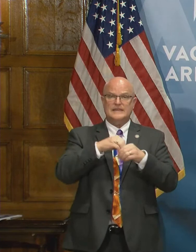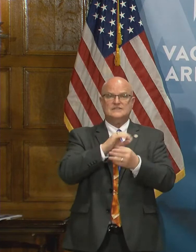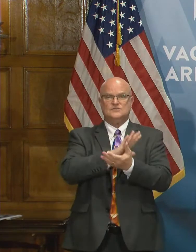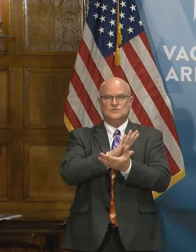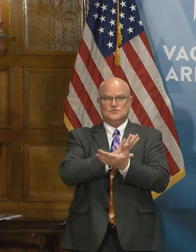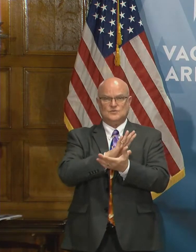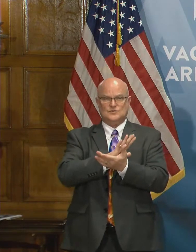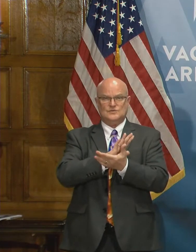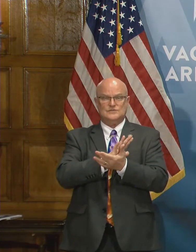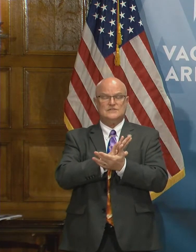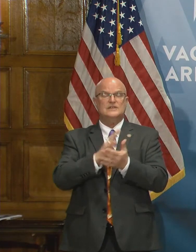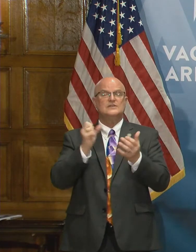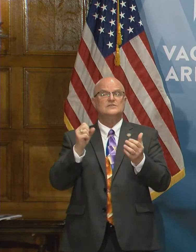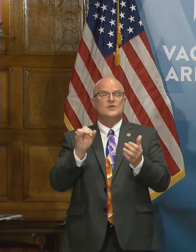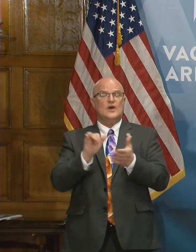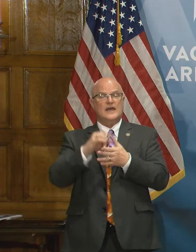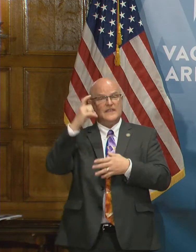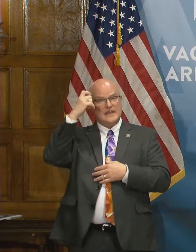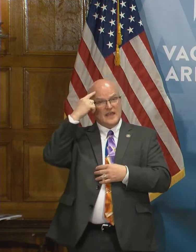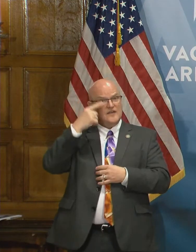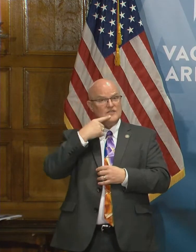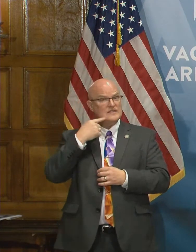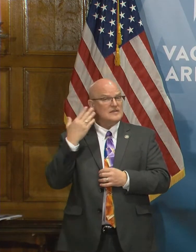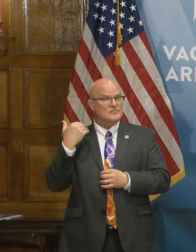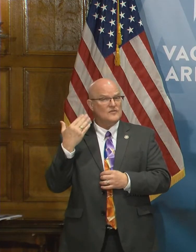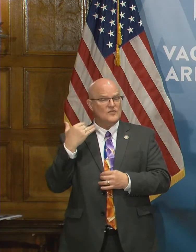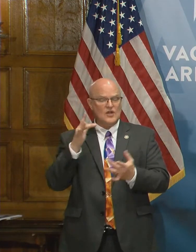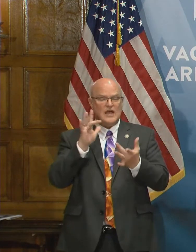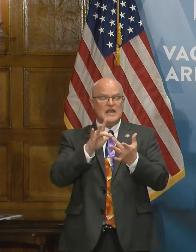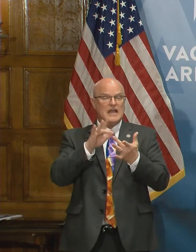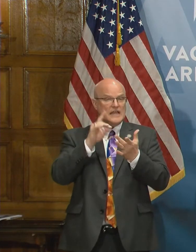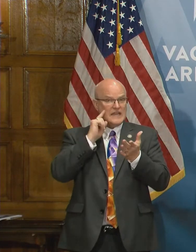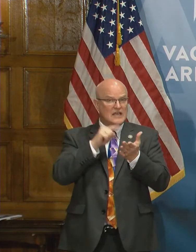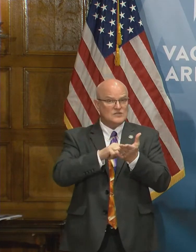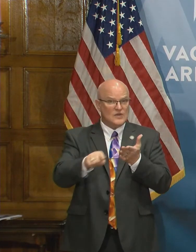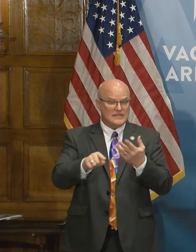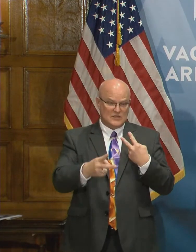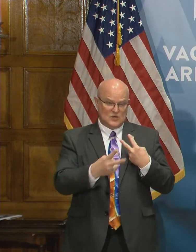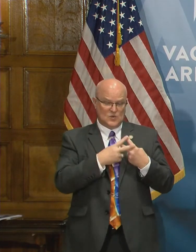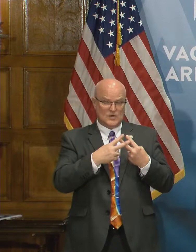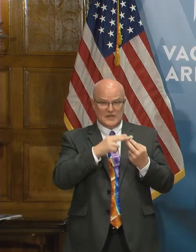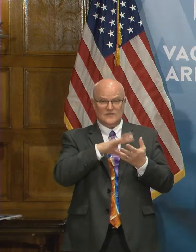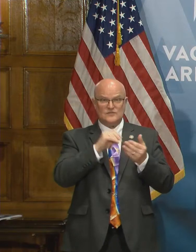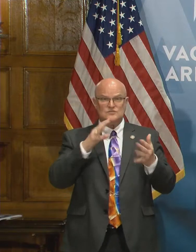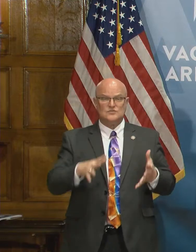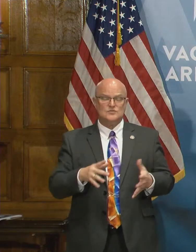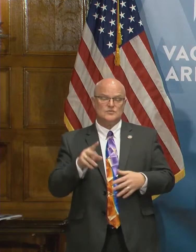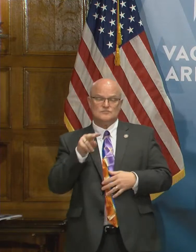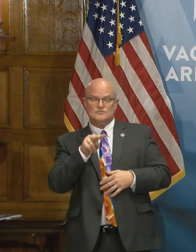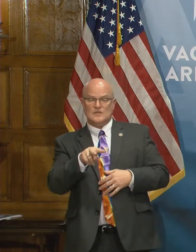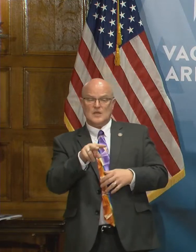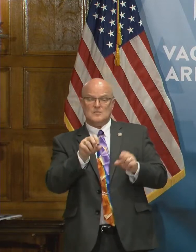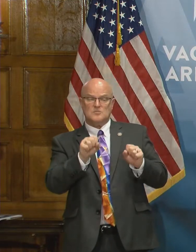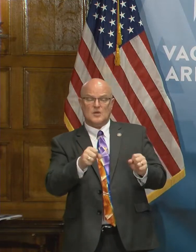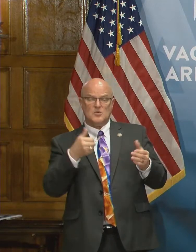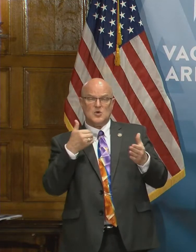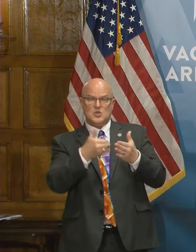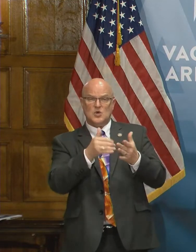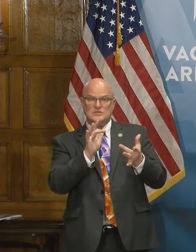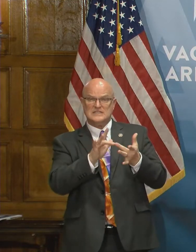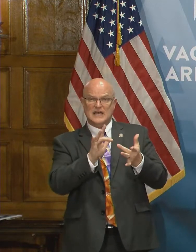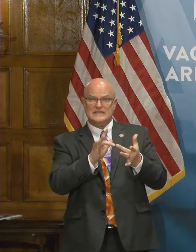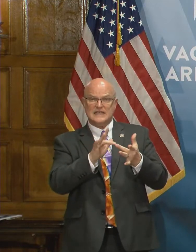schools. To that end, as the governor mentioned earlier, contact tracing and quarantines for students who are determined to be probable close